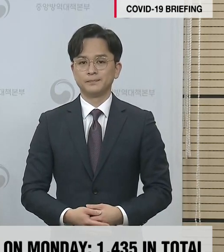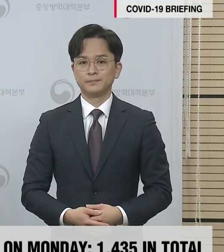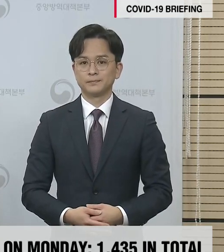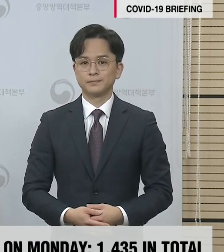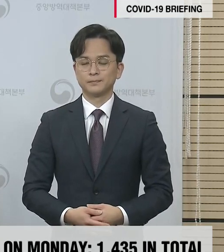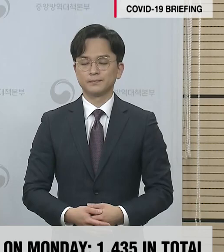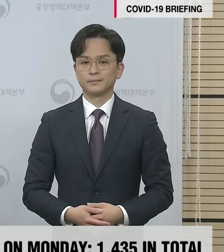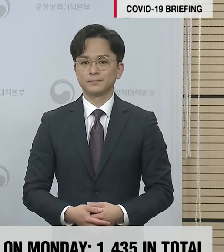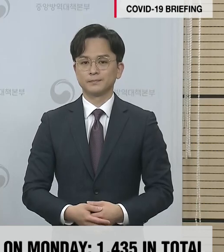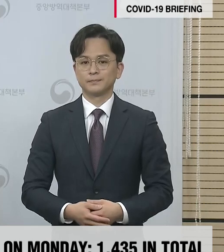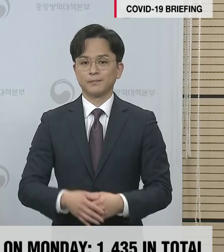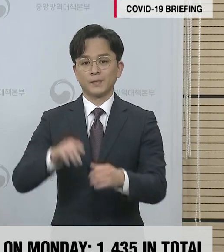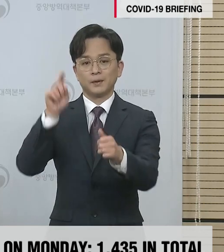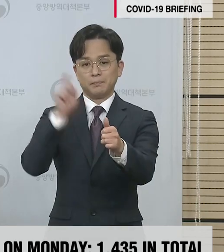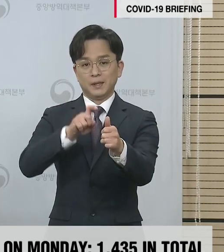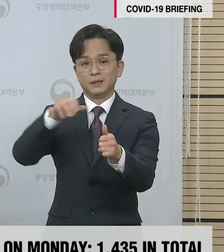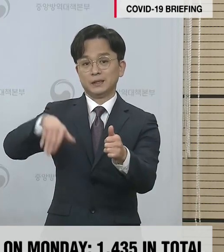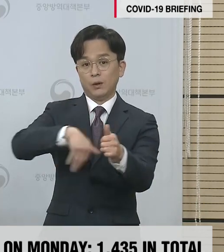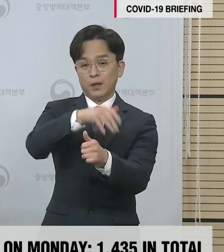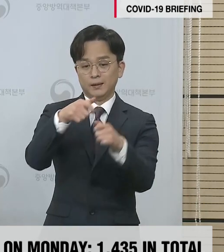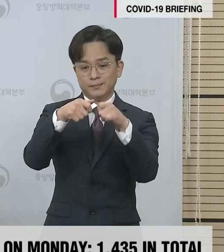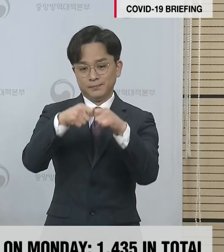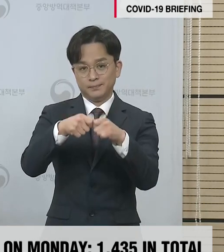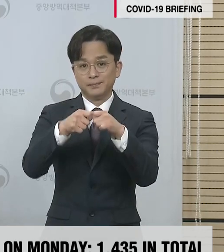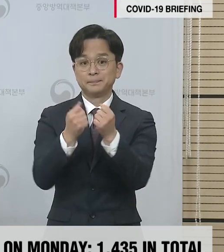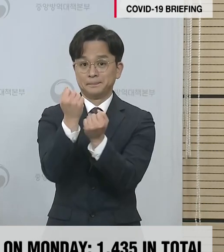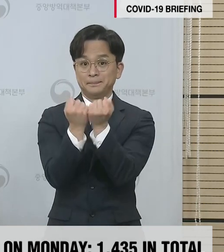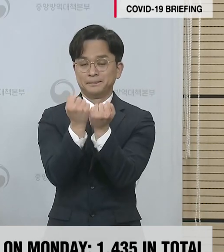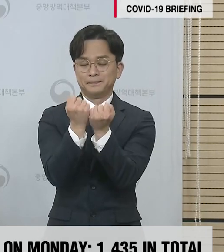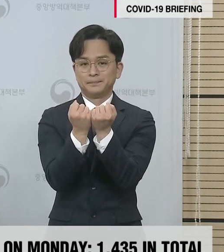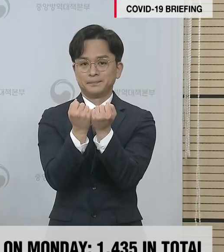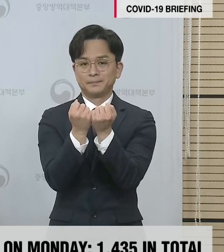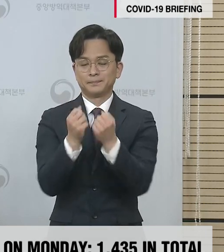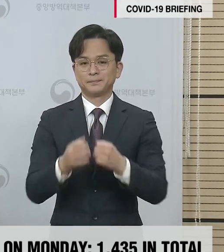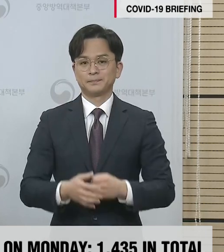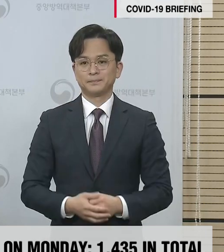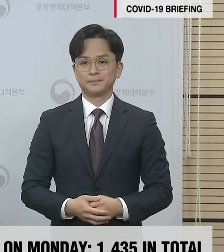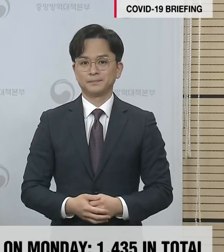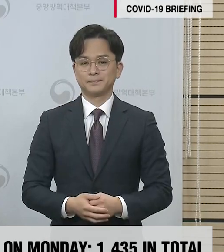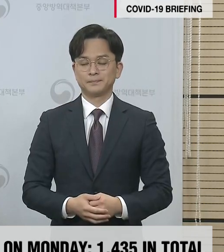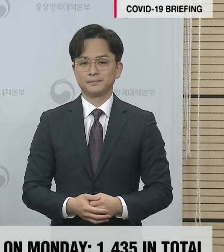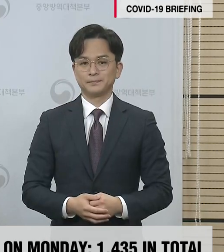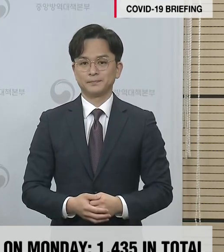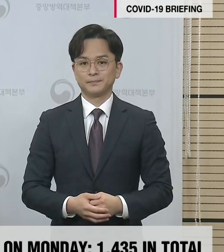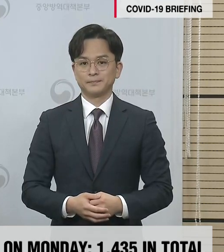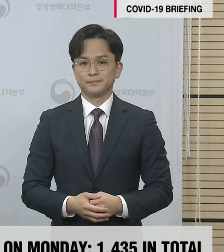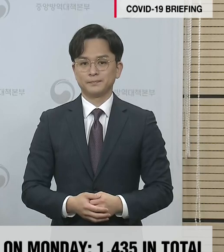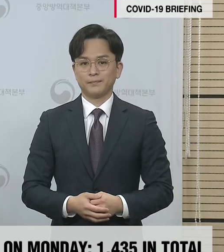families. And here are some updates on our new domestic cases.